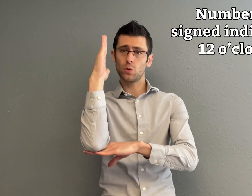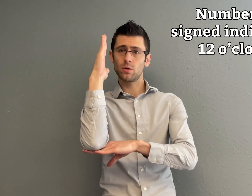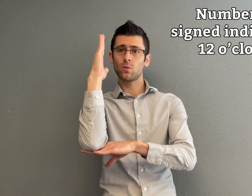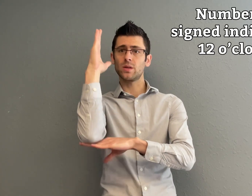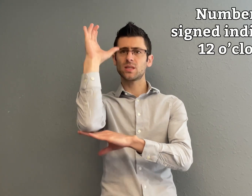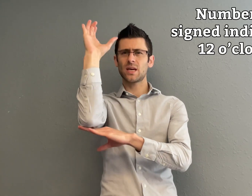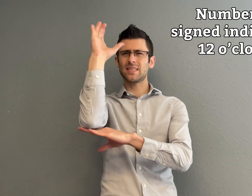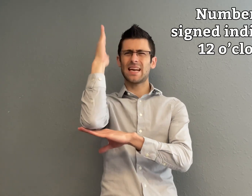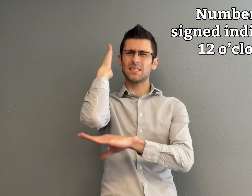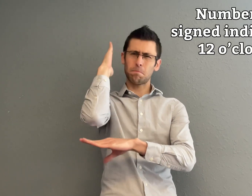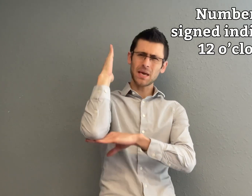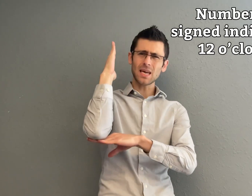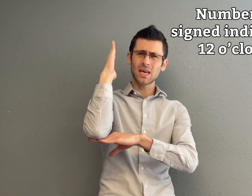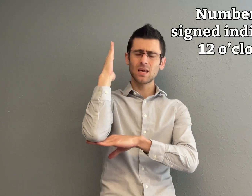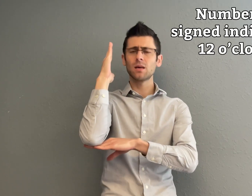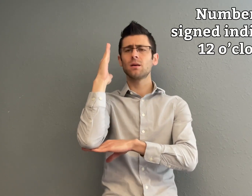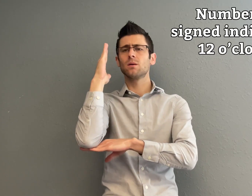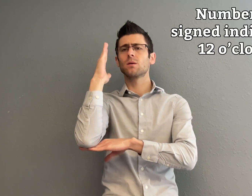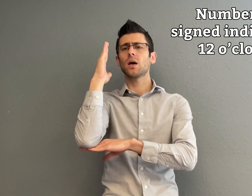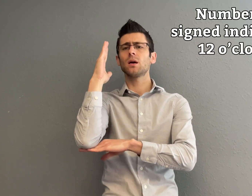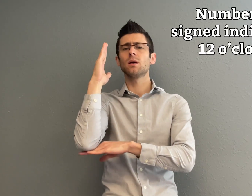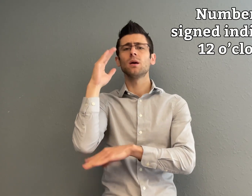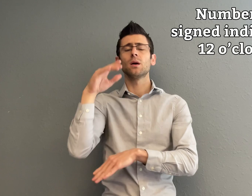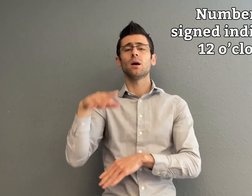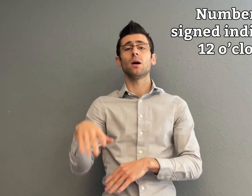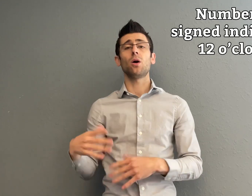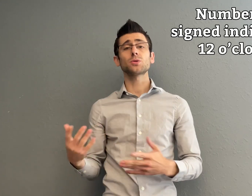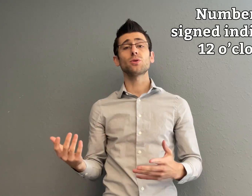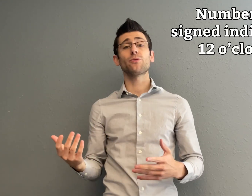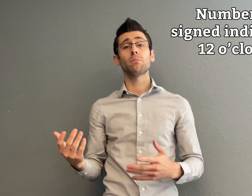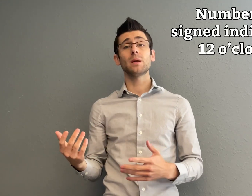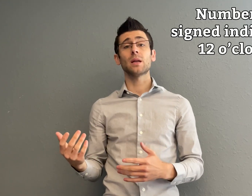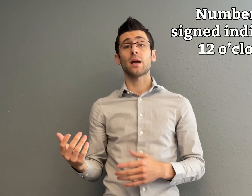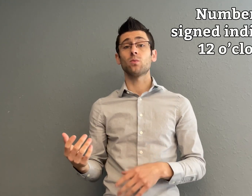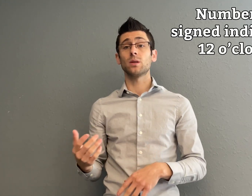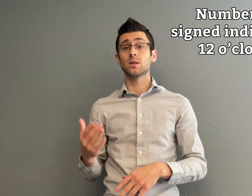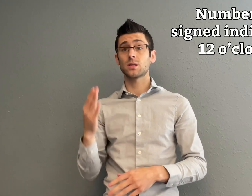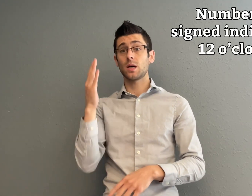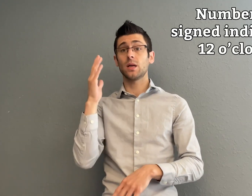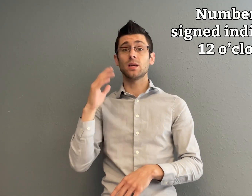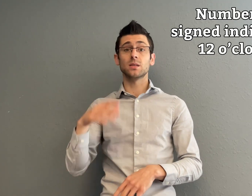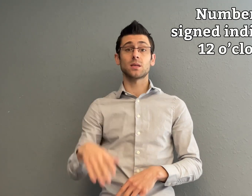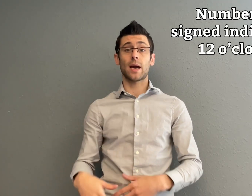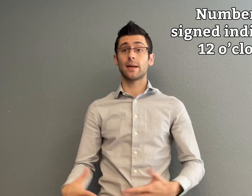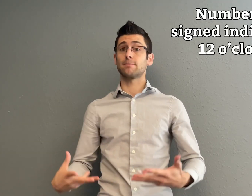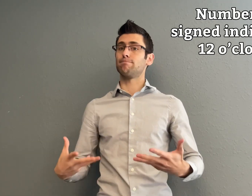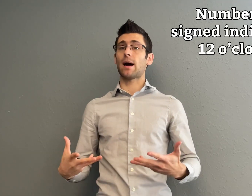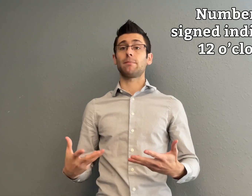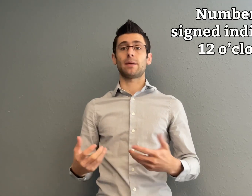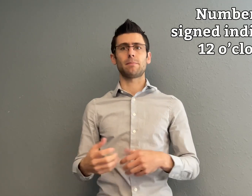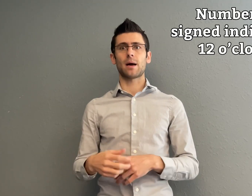when the sun is at its peak, okay? Also for midnight, when the sun is at its bottomed